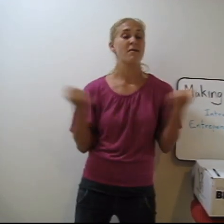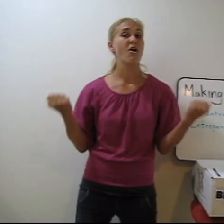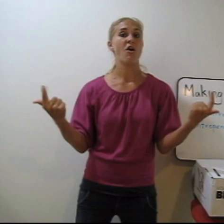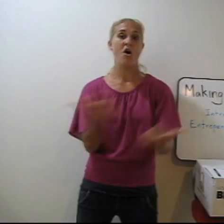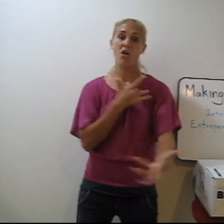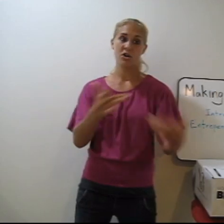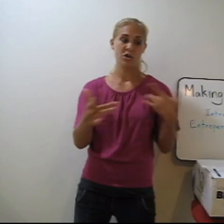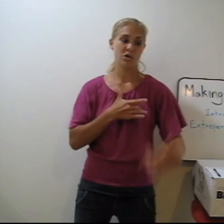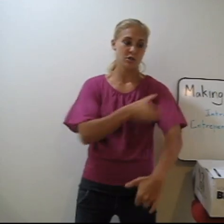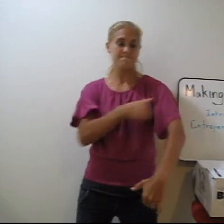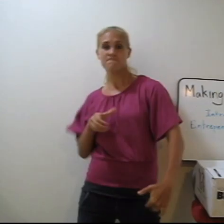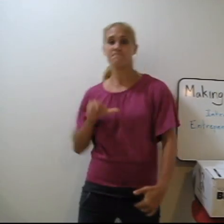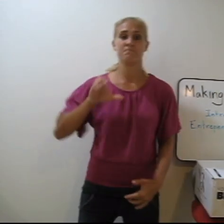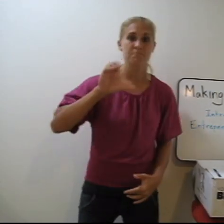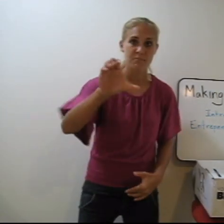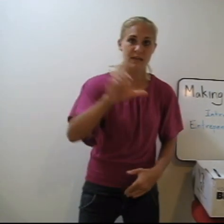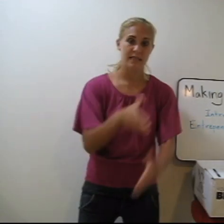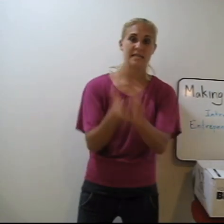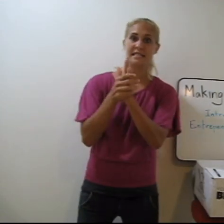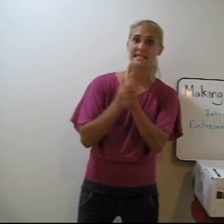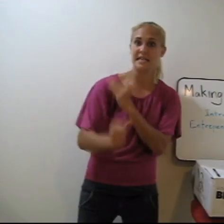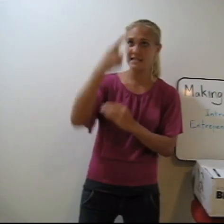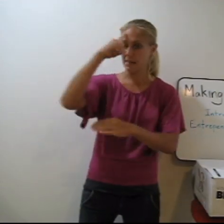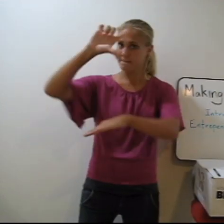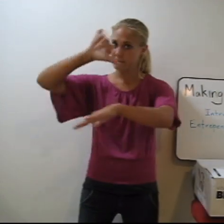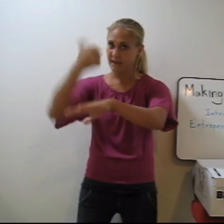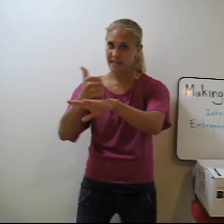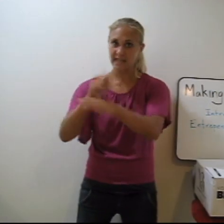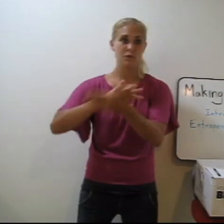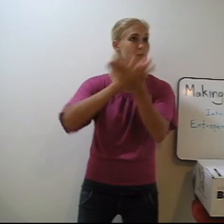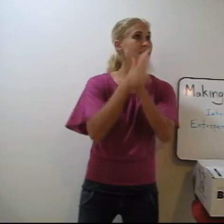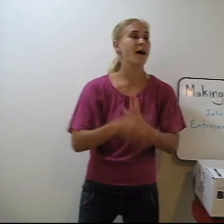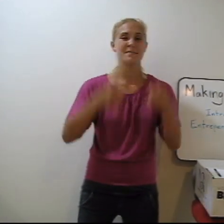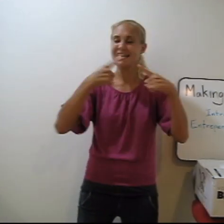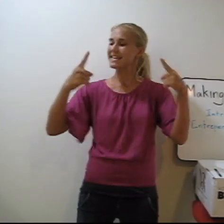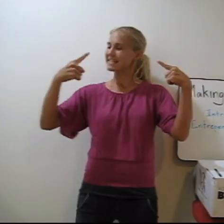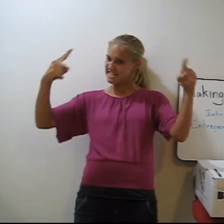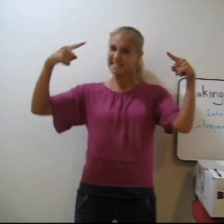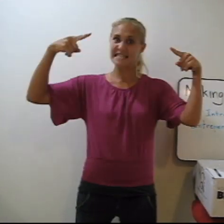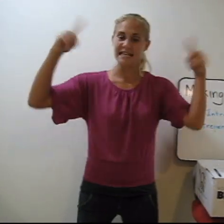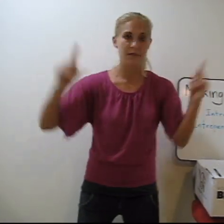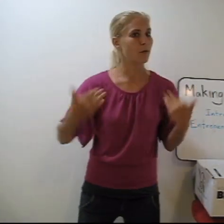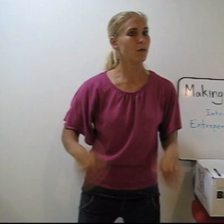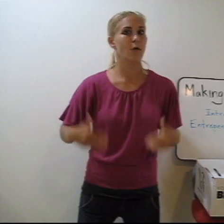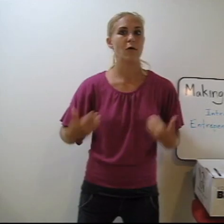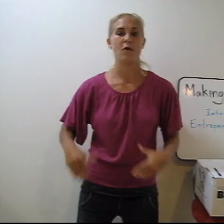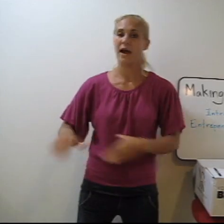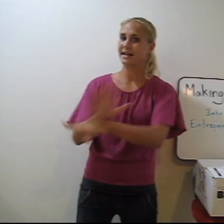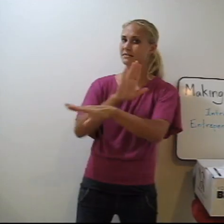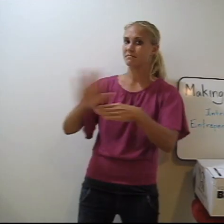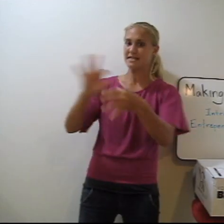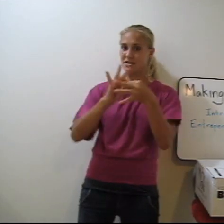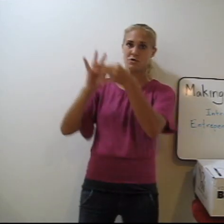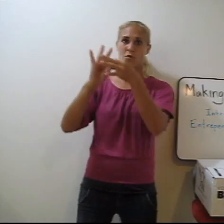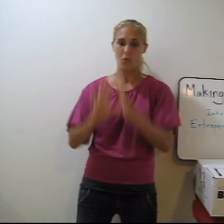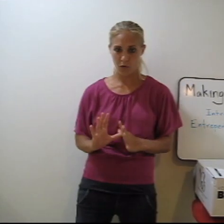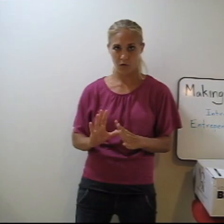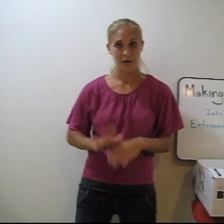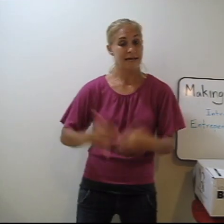you with the skills and the mindset to be fantastically successful as an entrepreneur. Here's a little known secret about